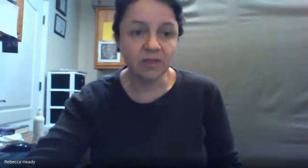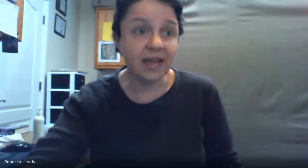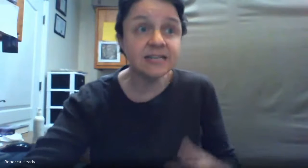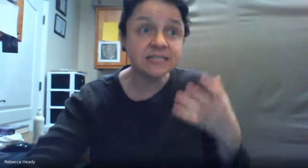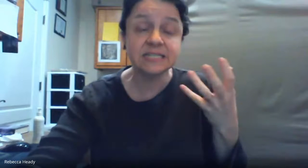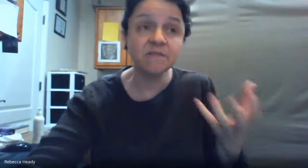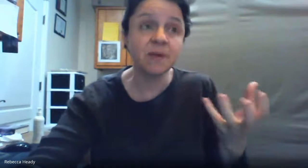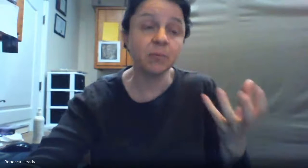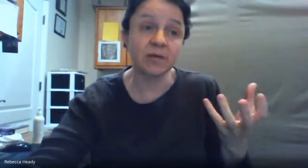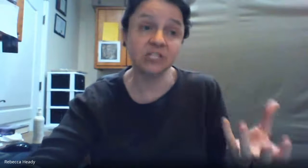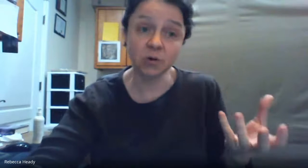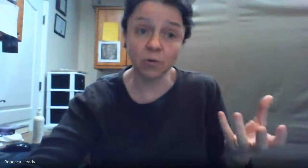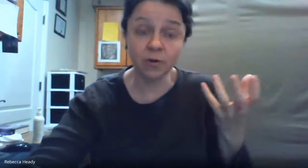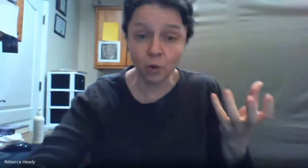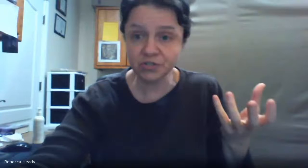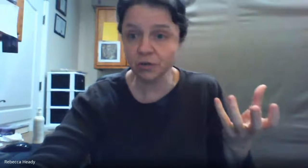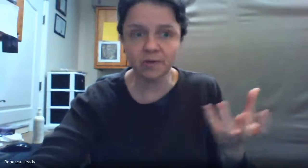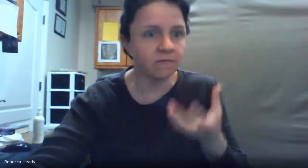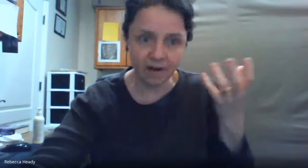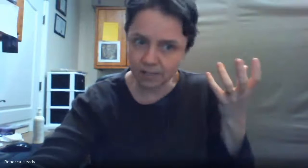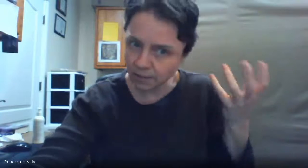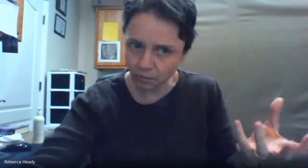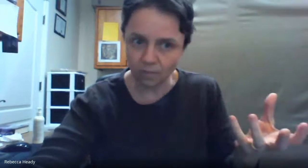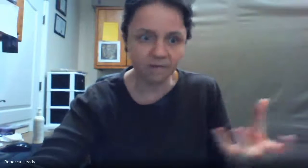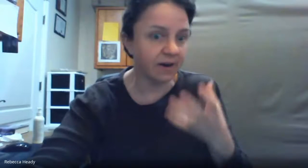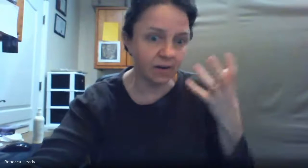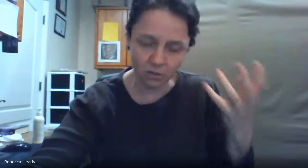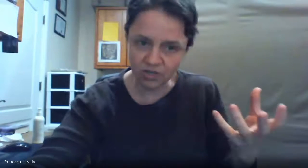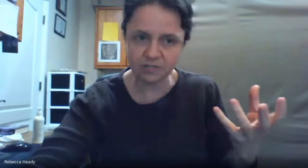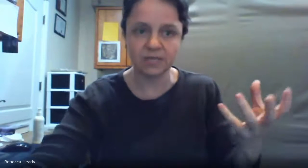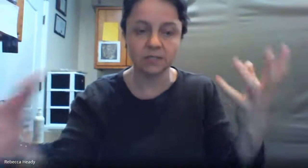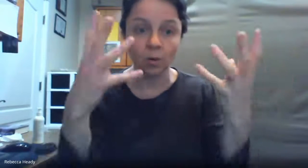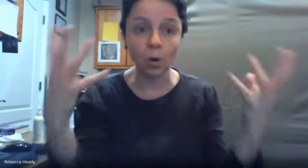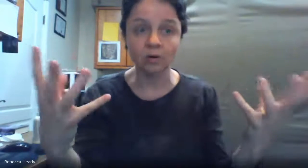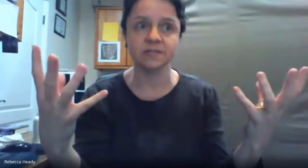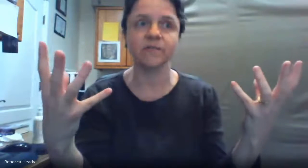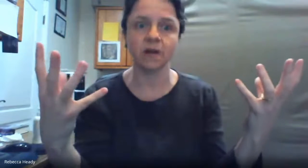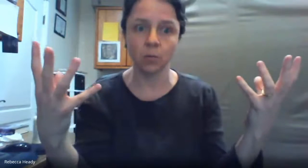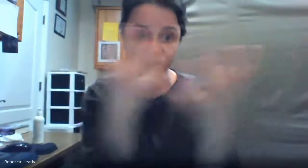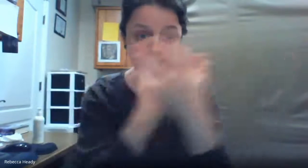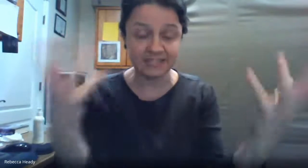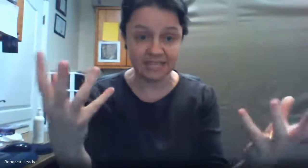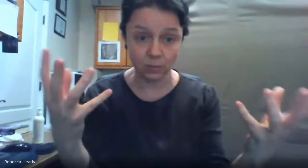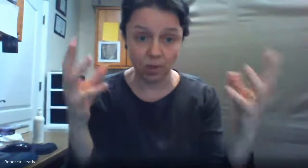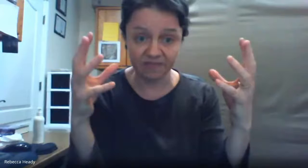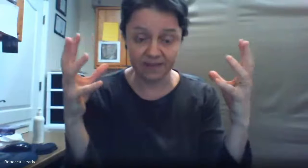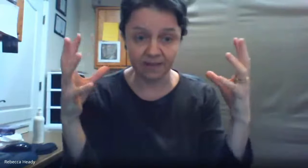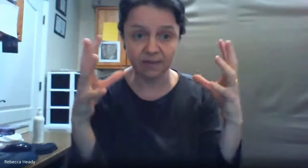thing. And deaf people in their culture, they're very literal. They're very concrete because their world is very what they see,